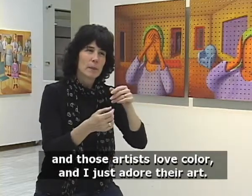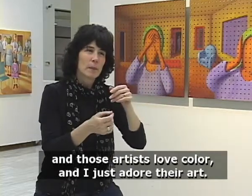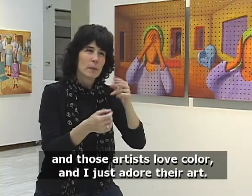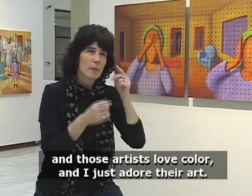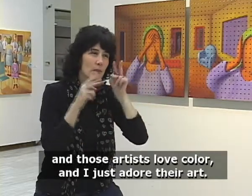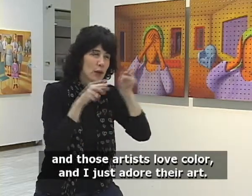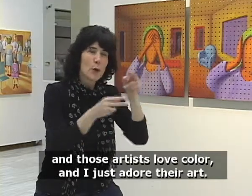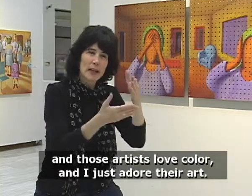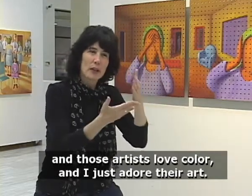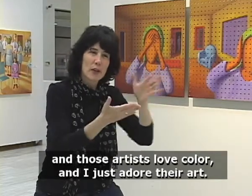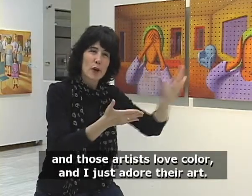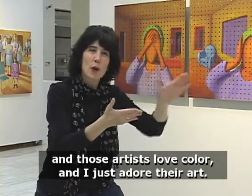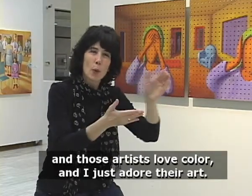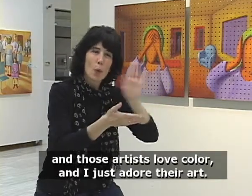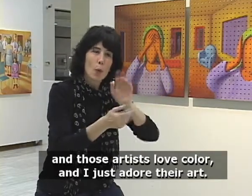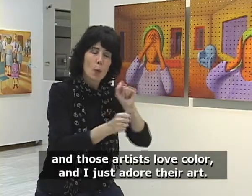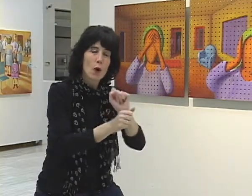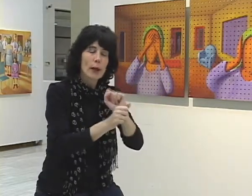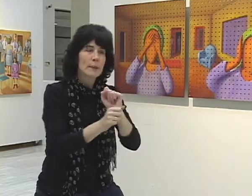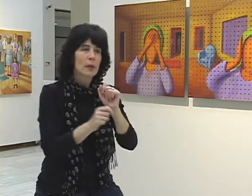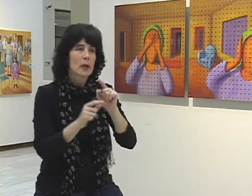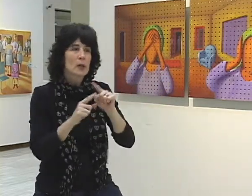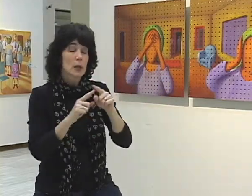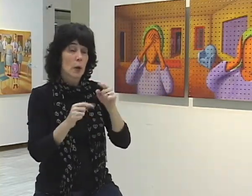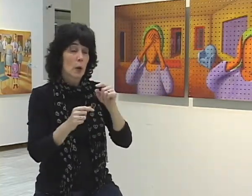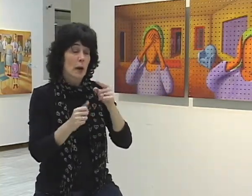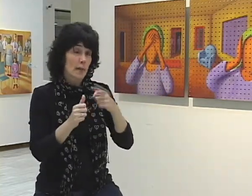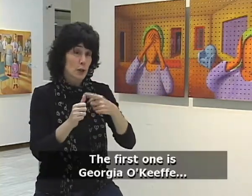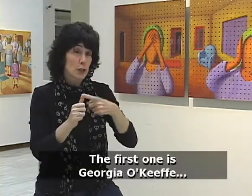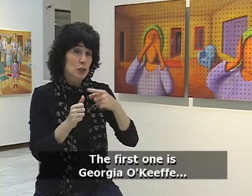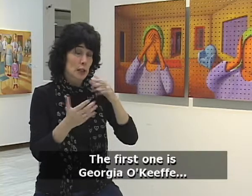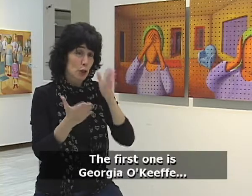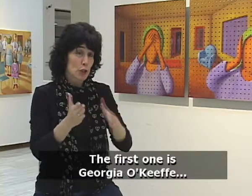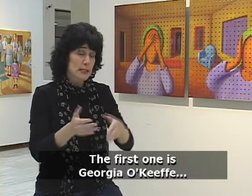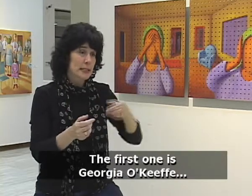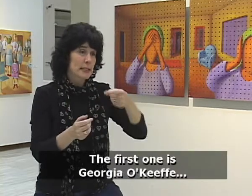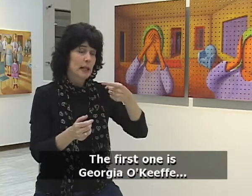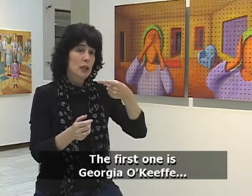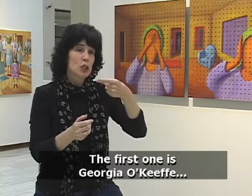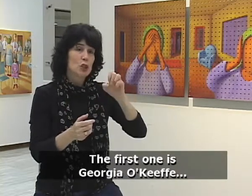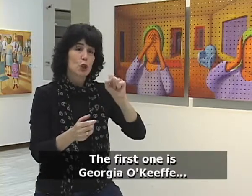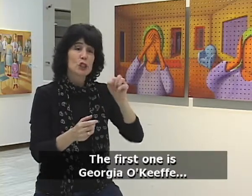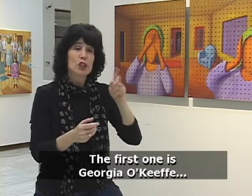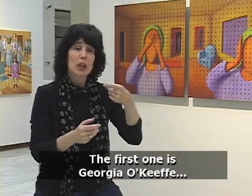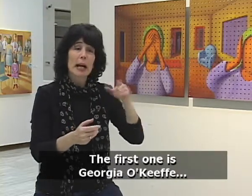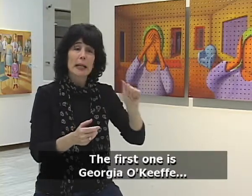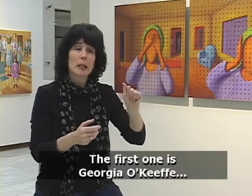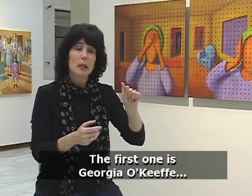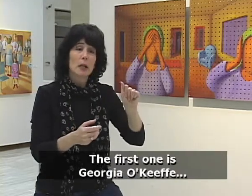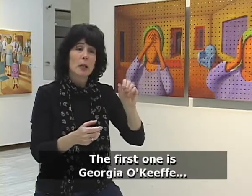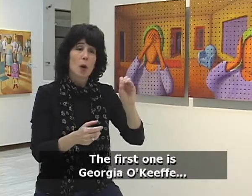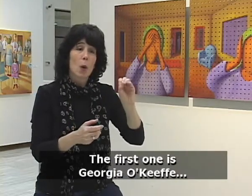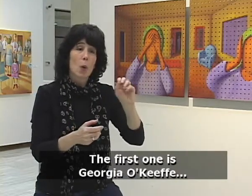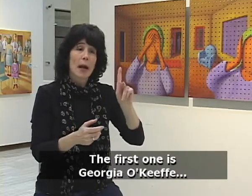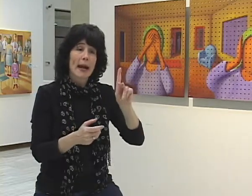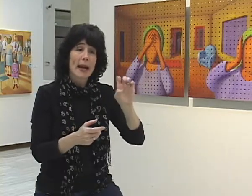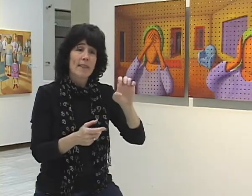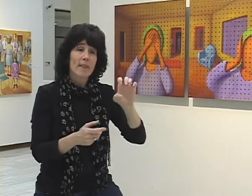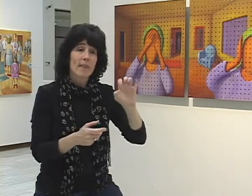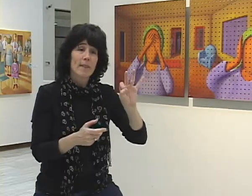and I just adore their art. The first one is Georgia O'Keeffe,